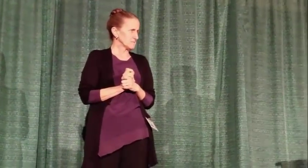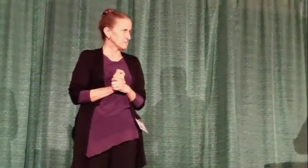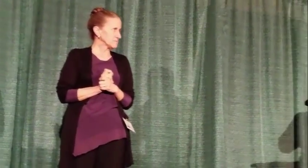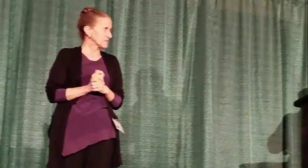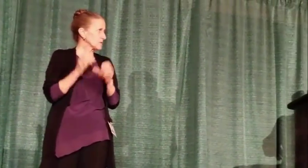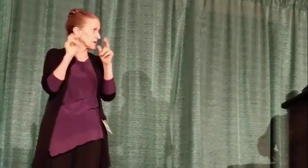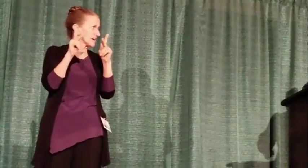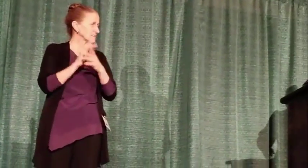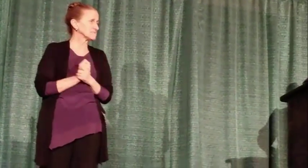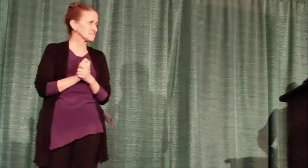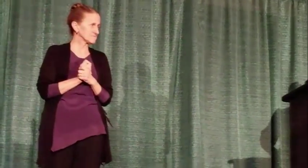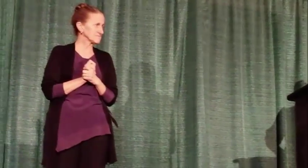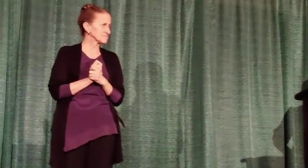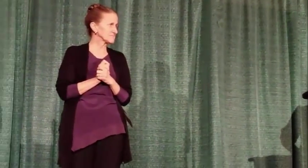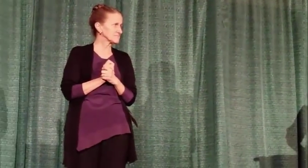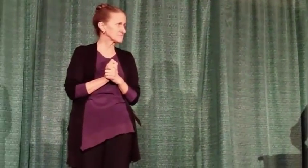All right.